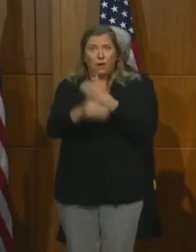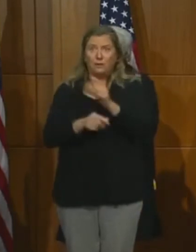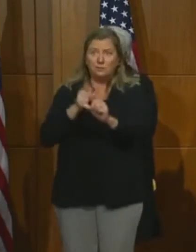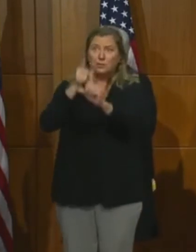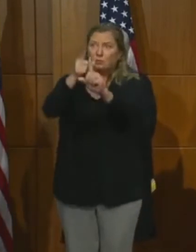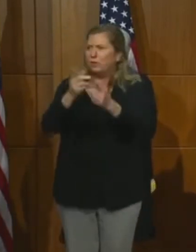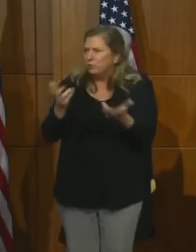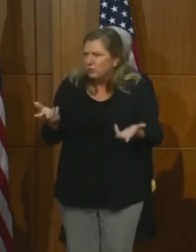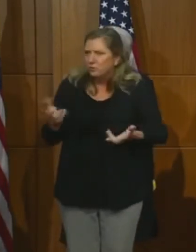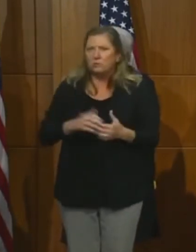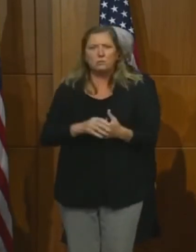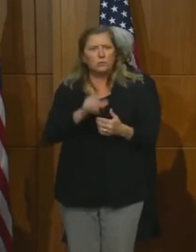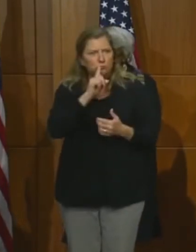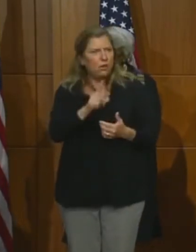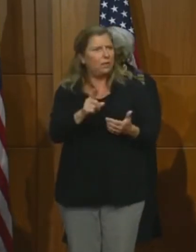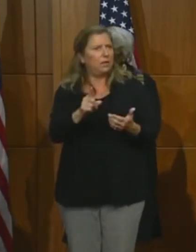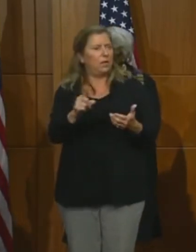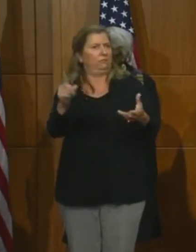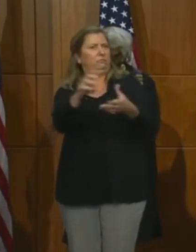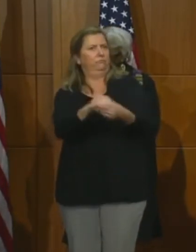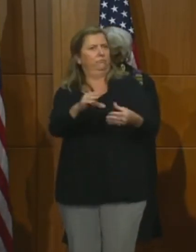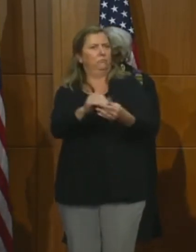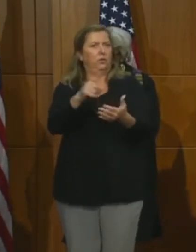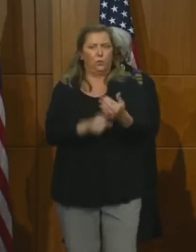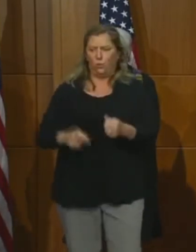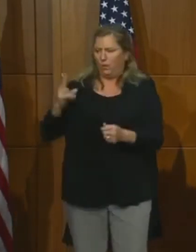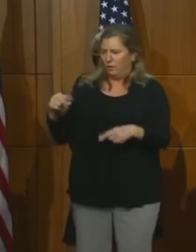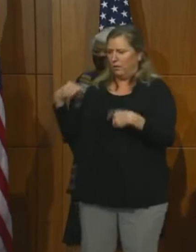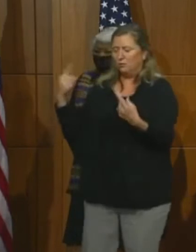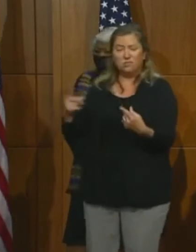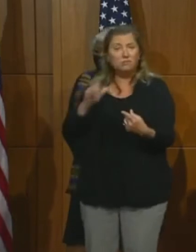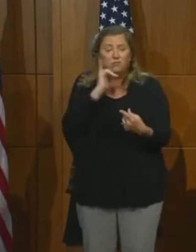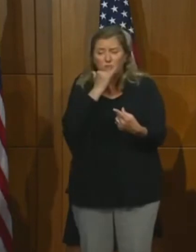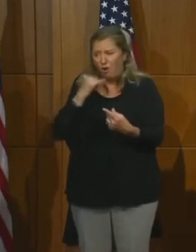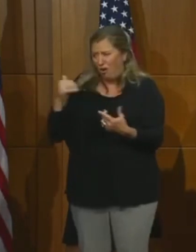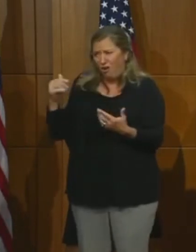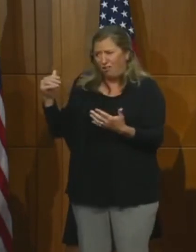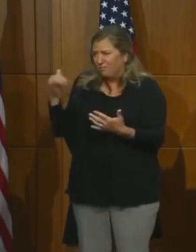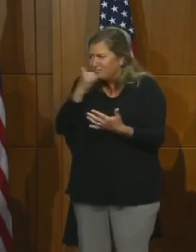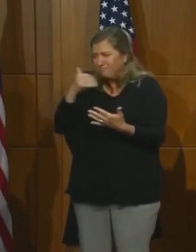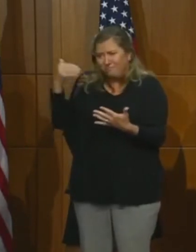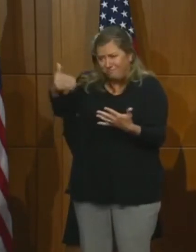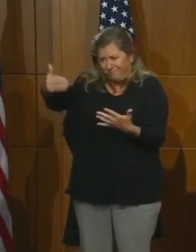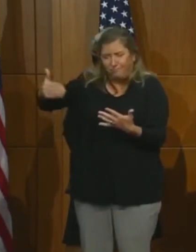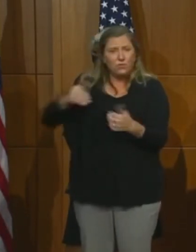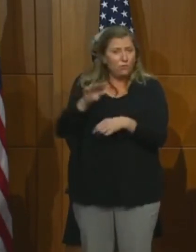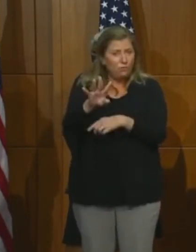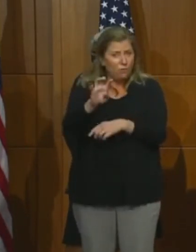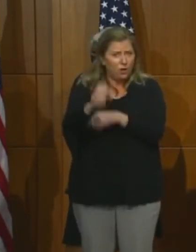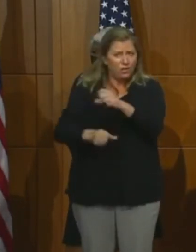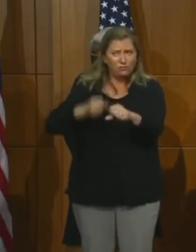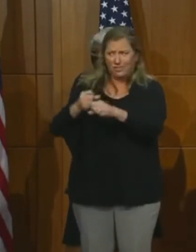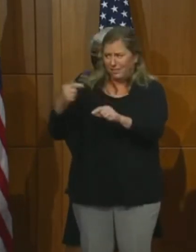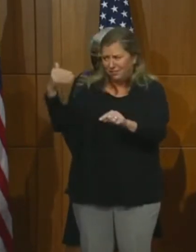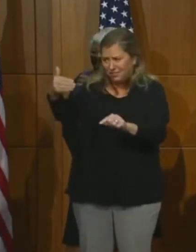of I think, really telling the history, the wrong history of Virginia, 400 years, and